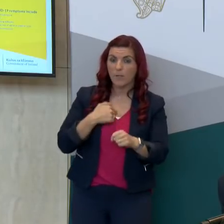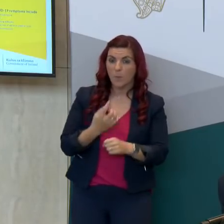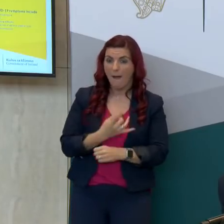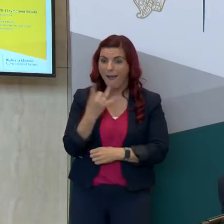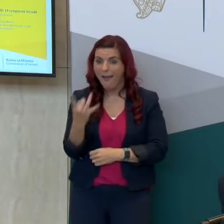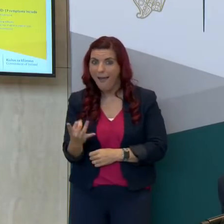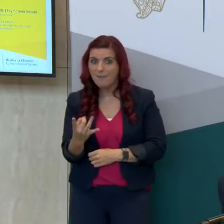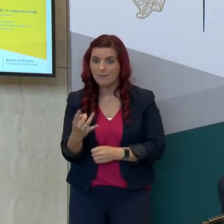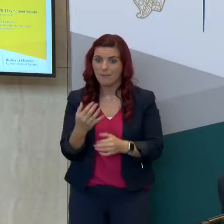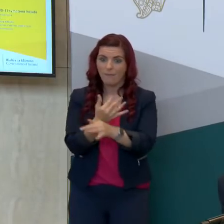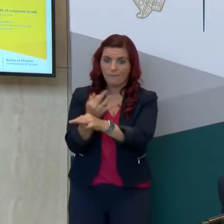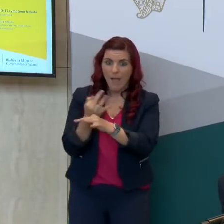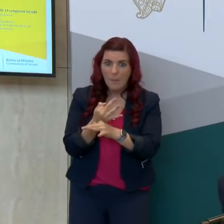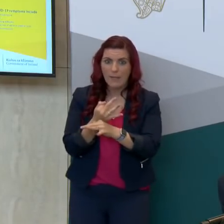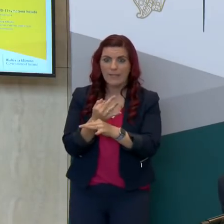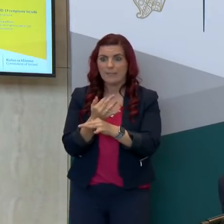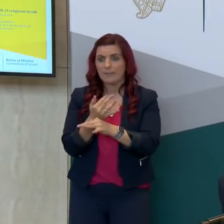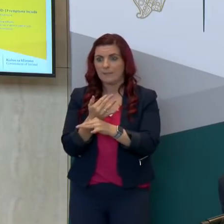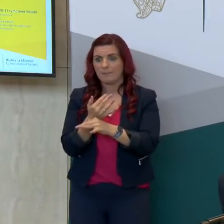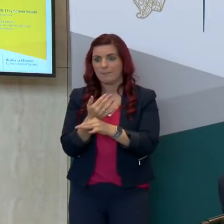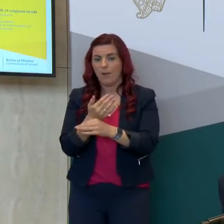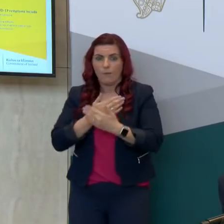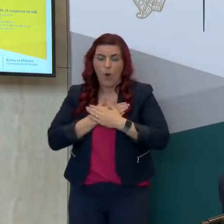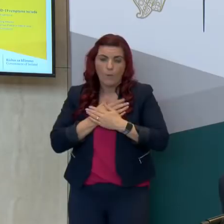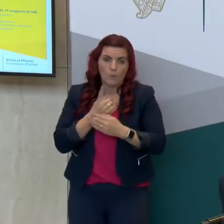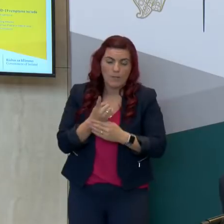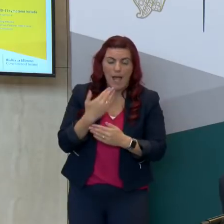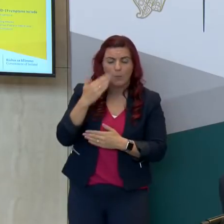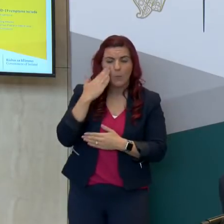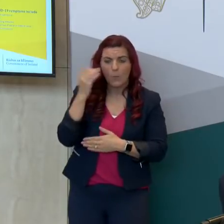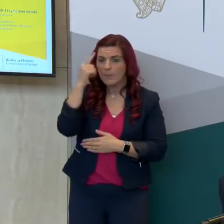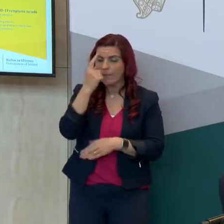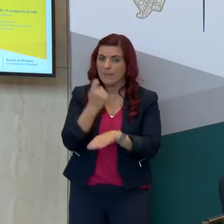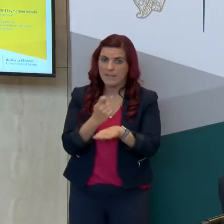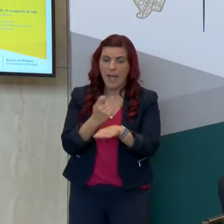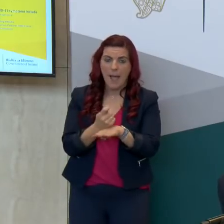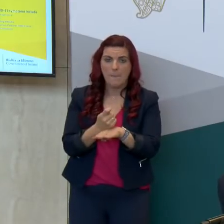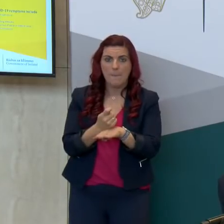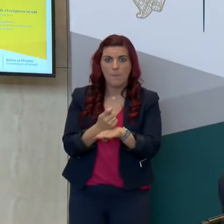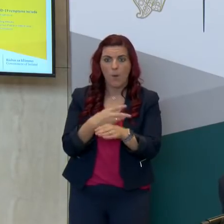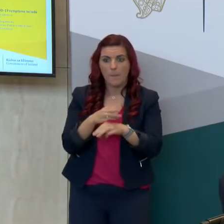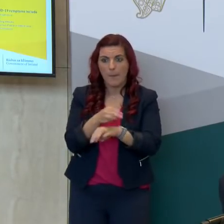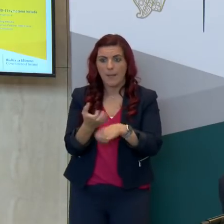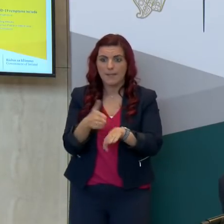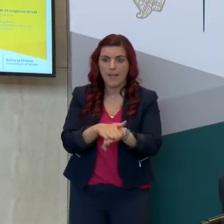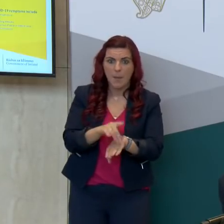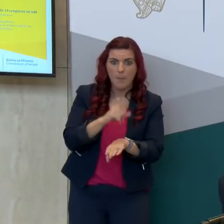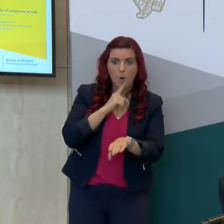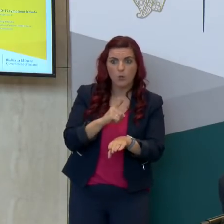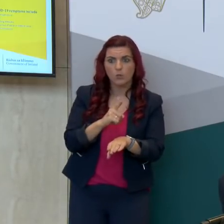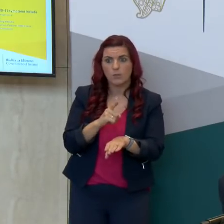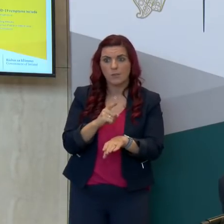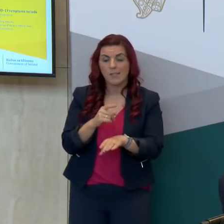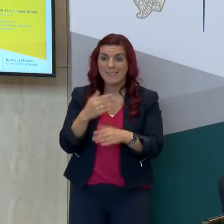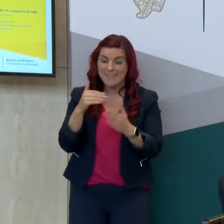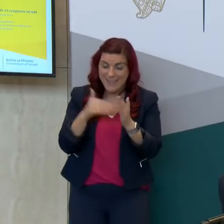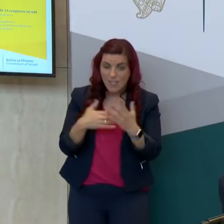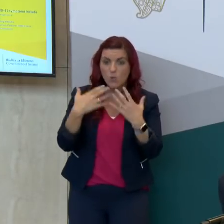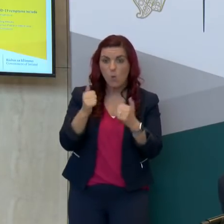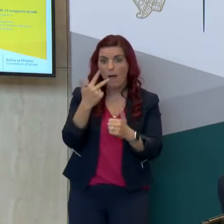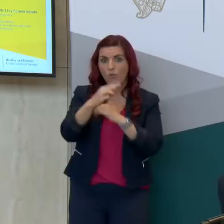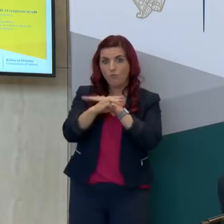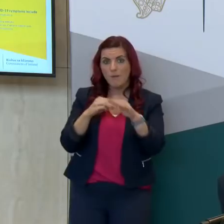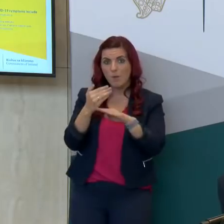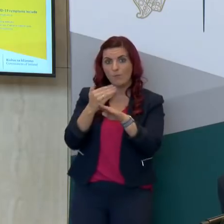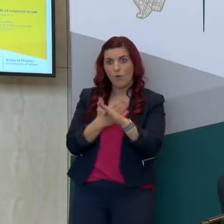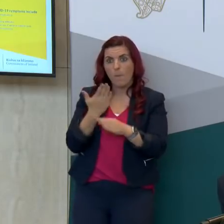ask families and loved ones, and I know it's a particularly difficult time, but whilst you have 3 months to notify,